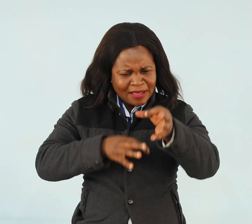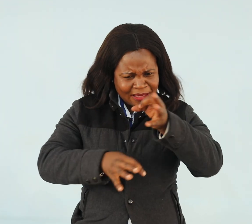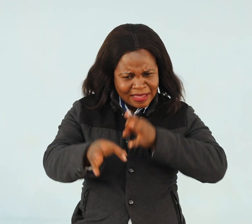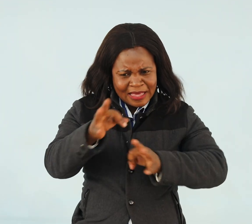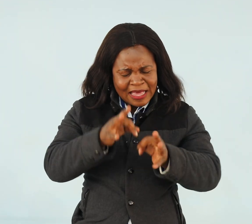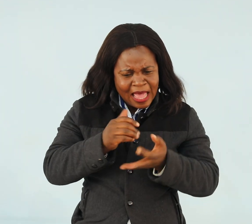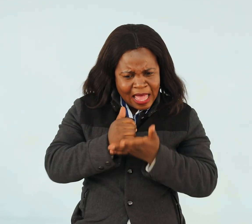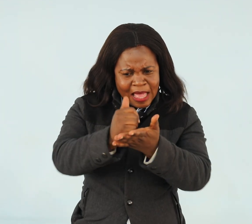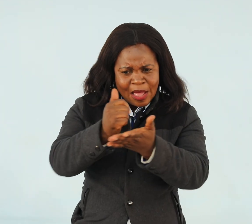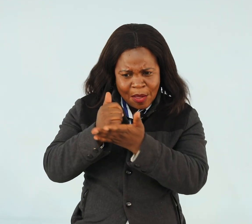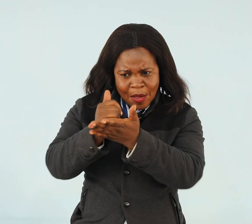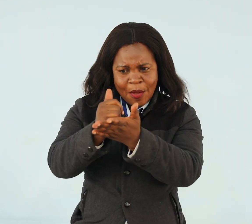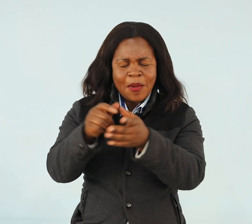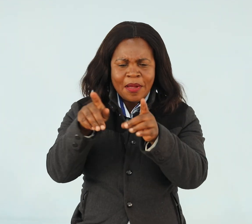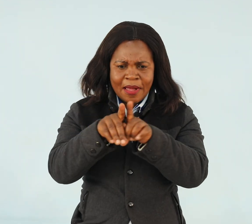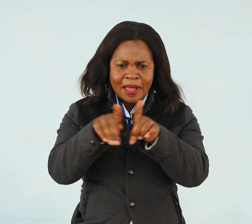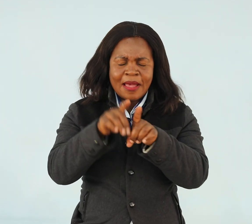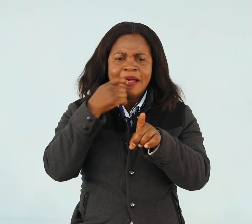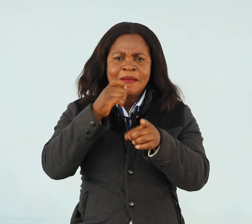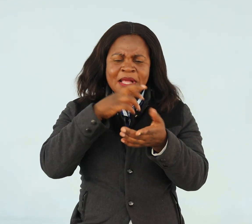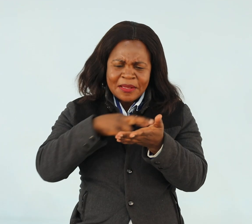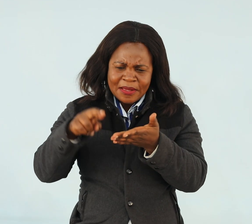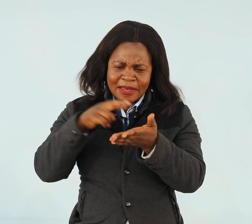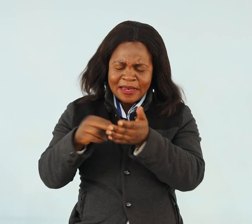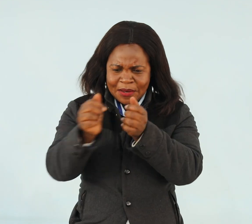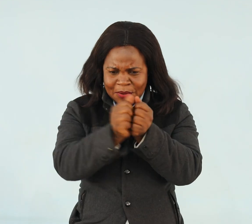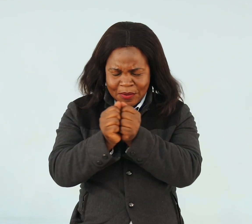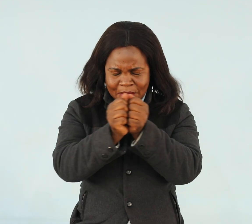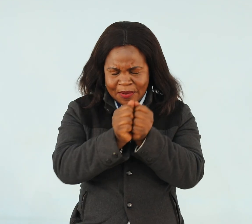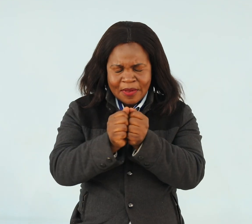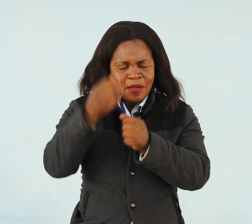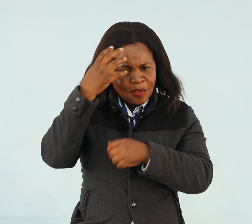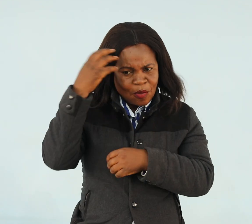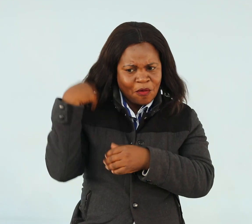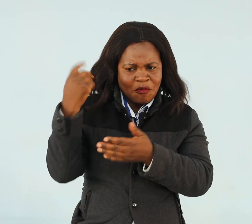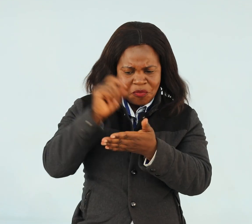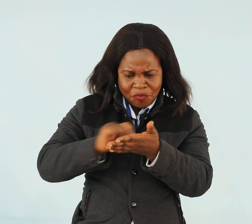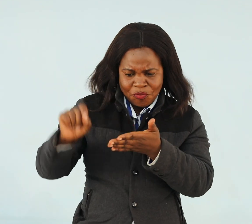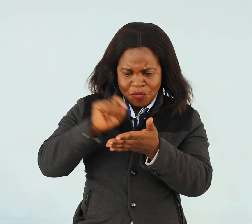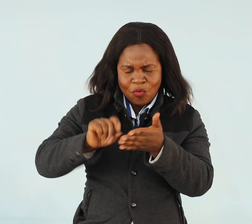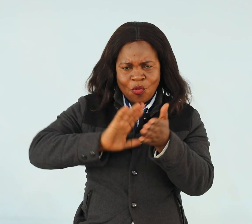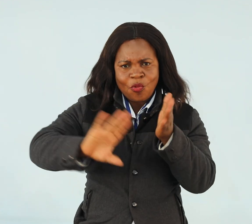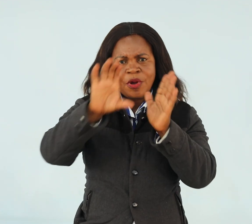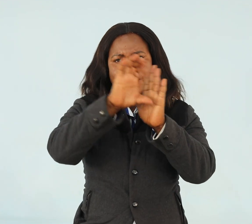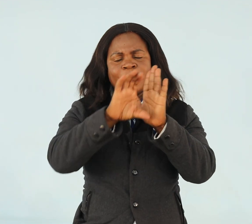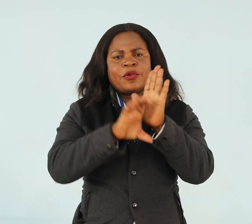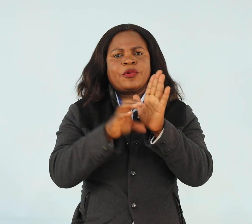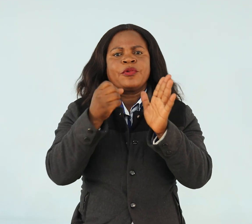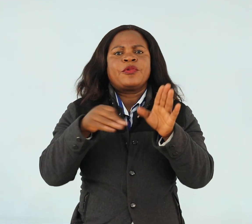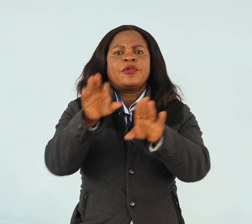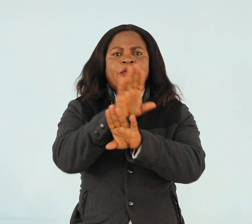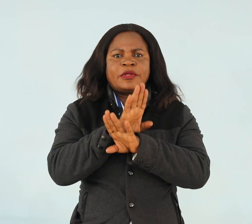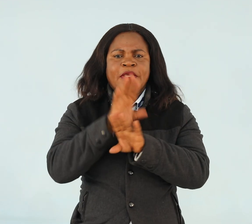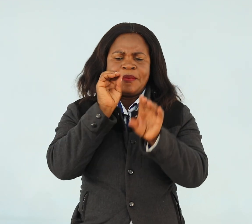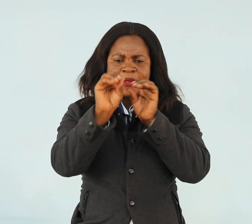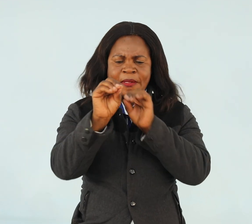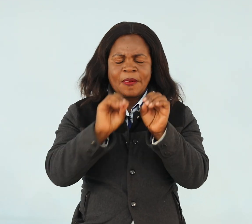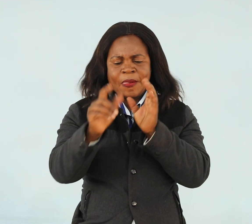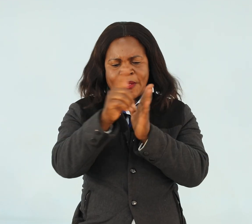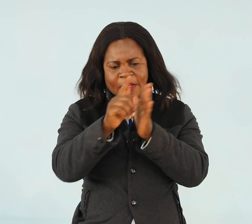aid and should be read together with the official text of the Constitution of Zambia Amendment Act Number 7